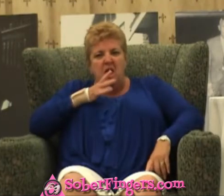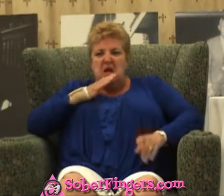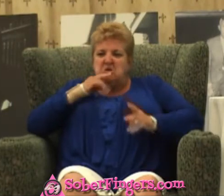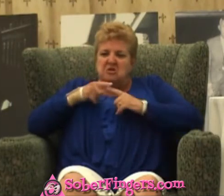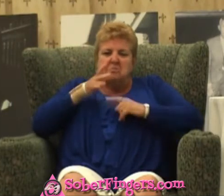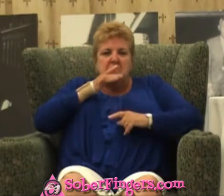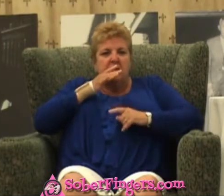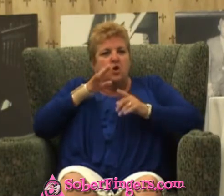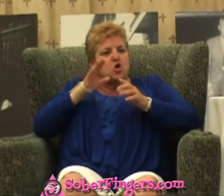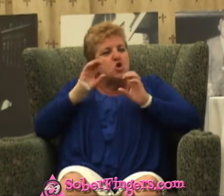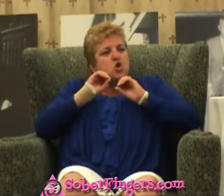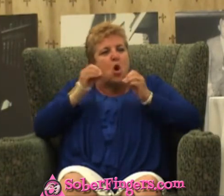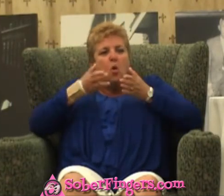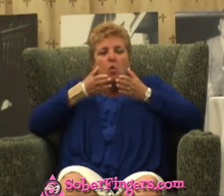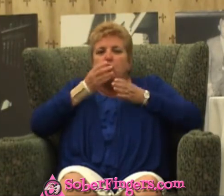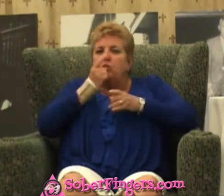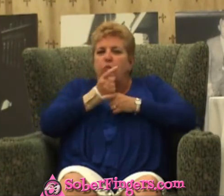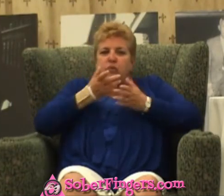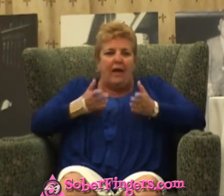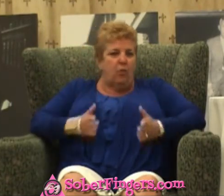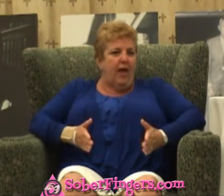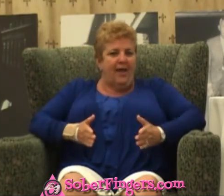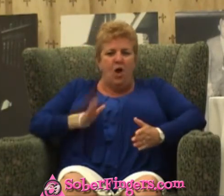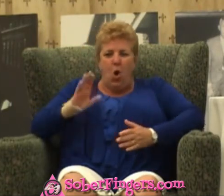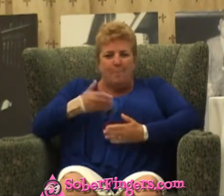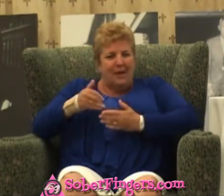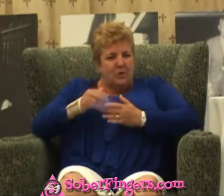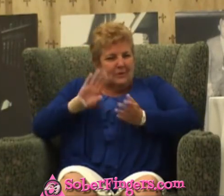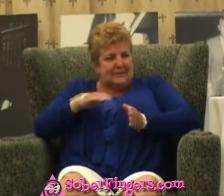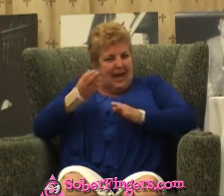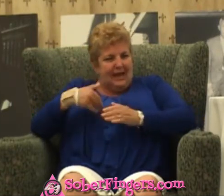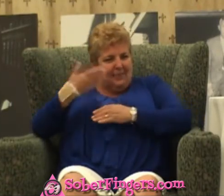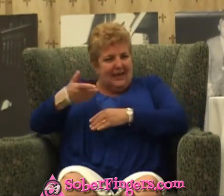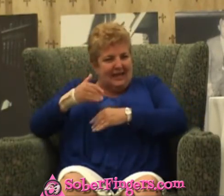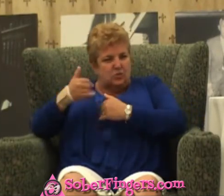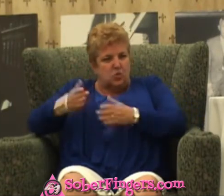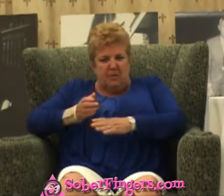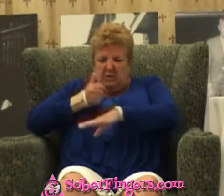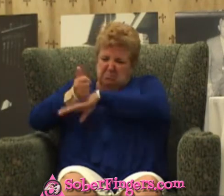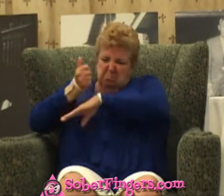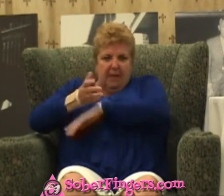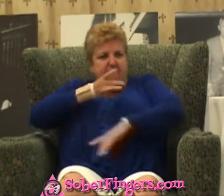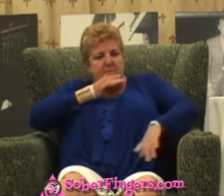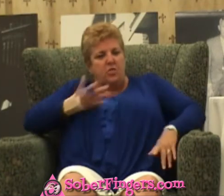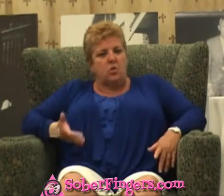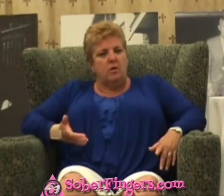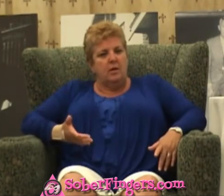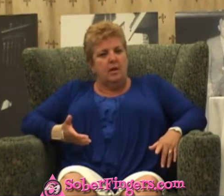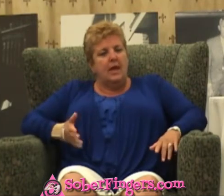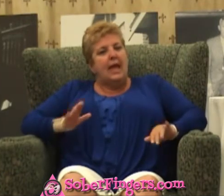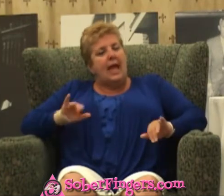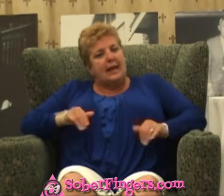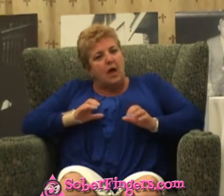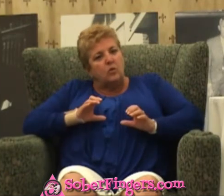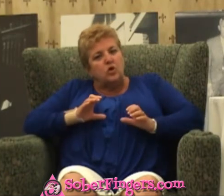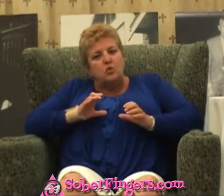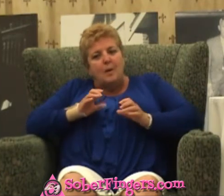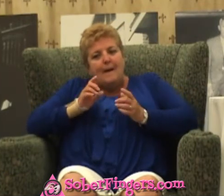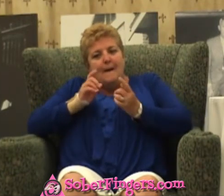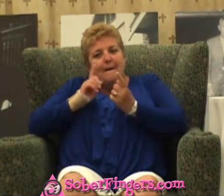mother, especially when her baby lay dying in the next room. And I don't know how you make amends for that, except that I started by calling her once a week and trying to find out how I might add to